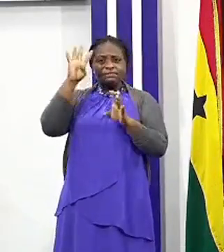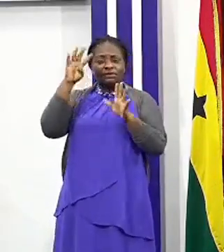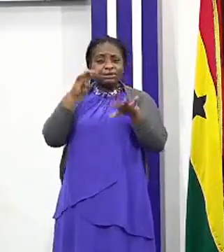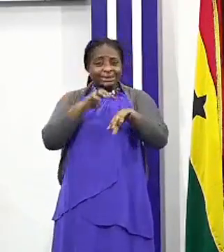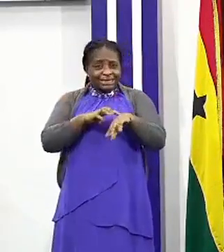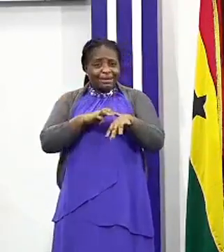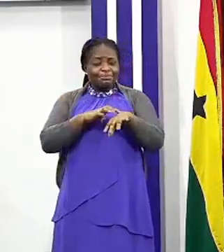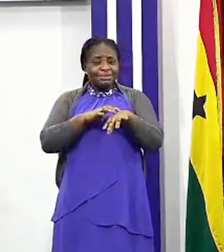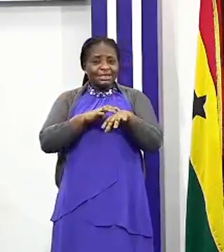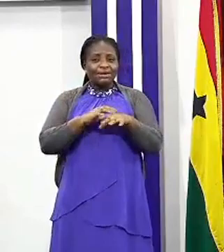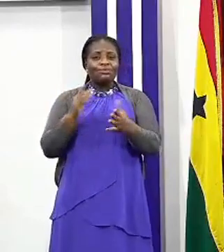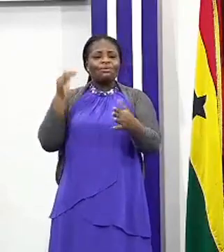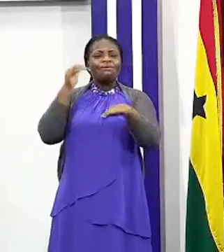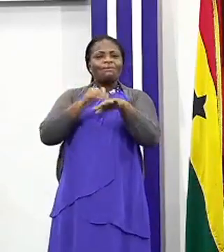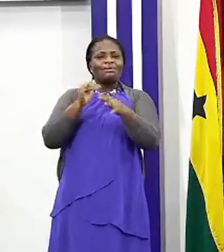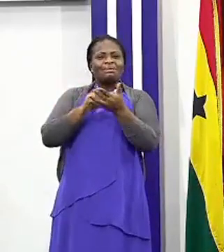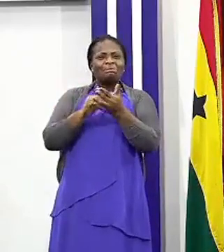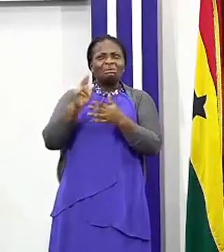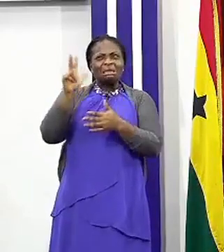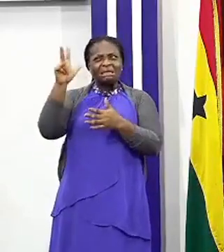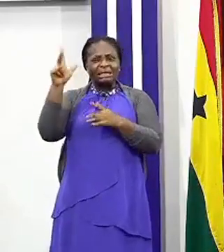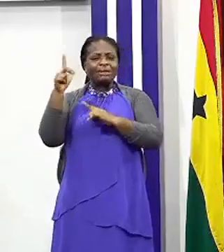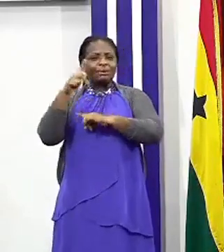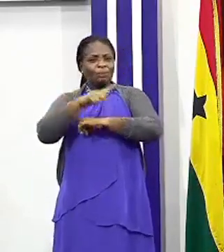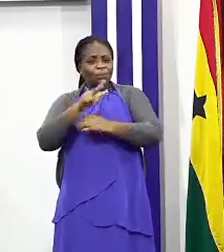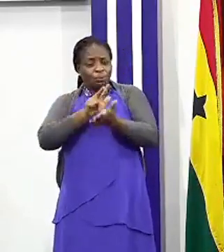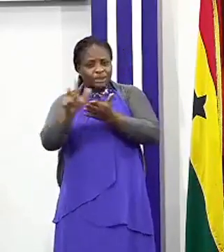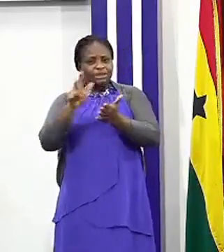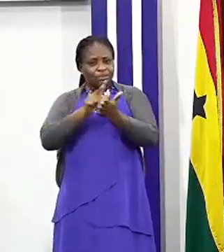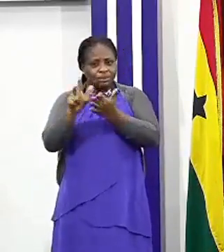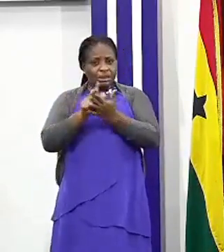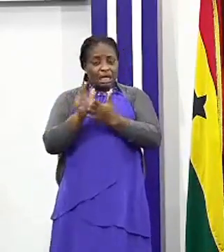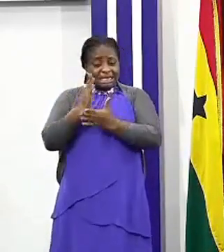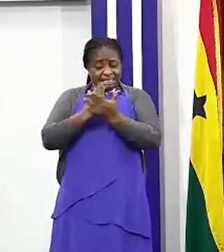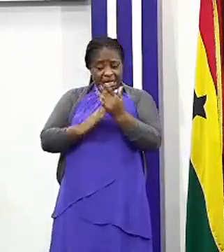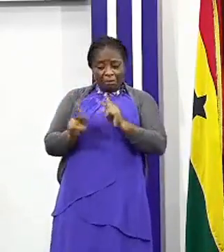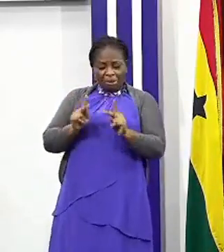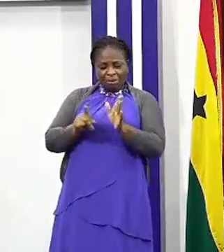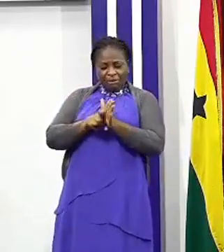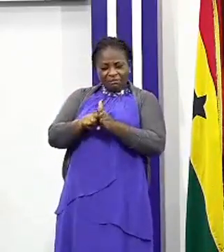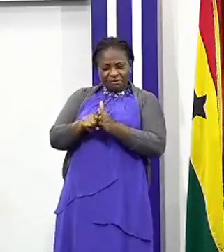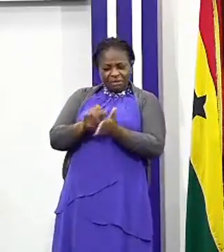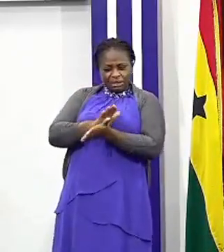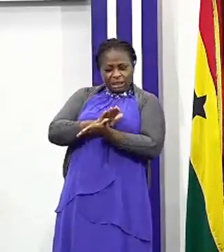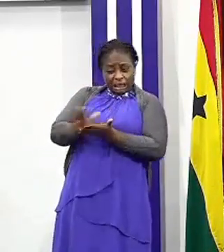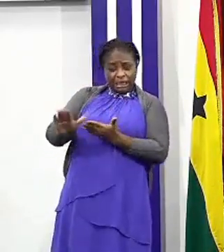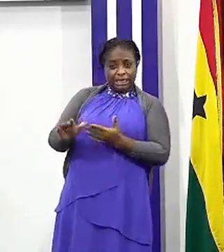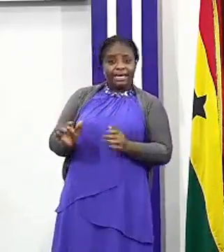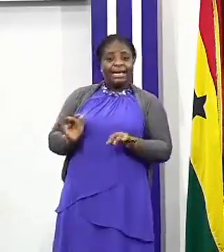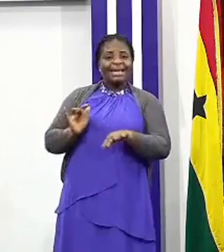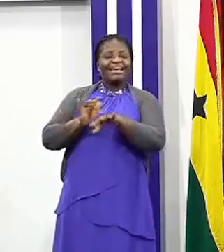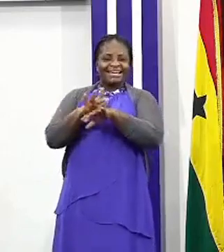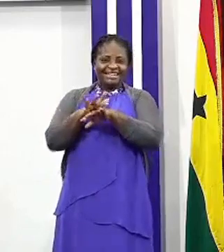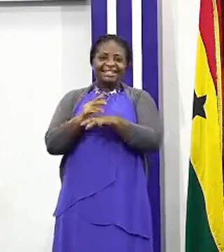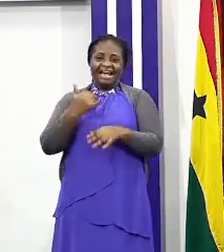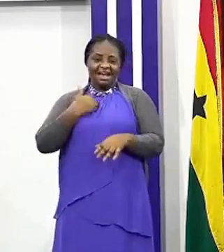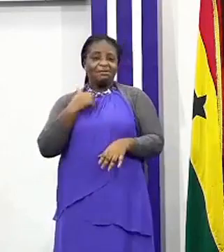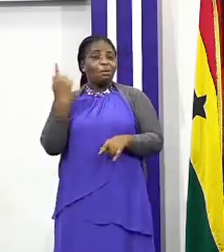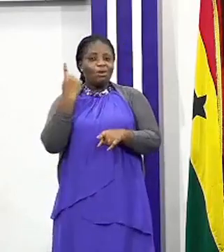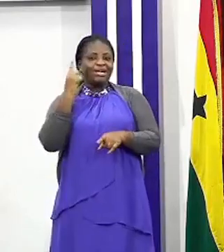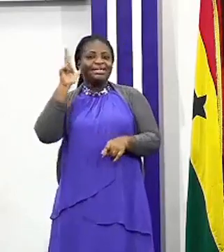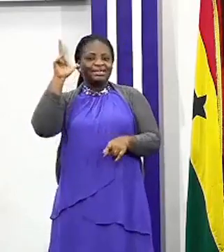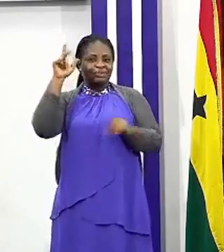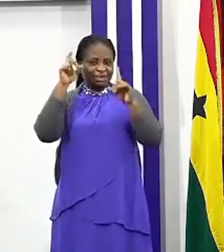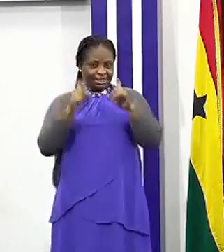test results over a period of, say, 3 weeks. If, for some people, the virus is cleared early, then they will probably have three PCR